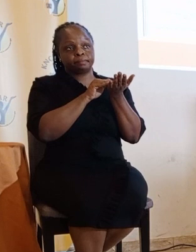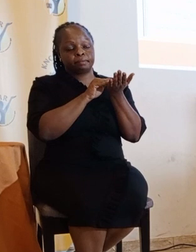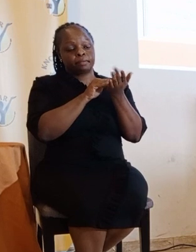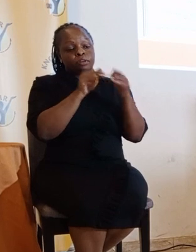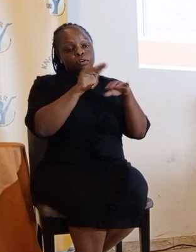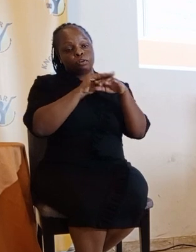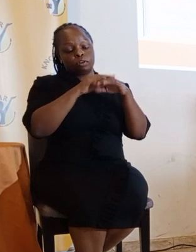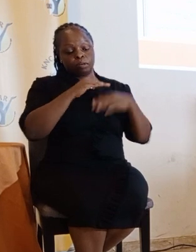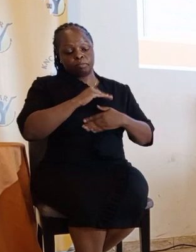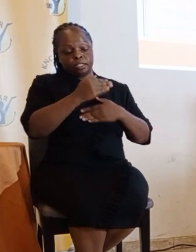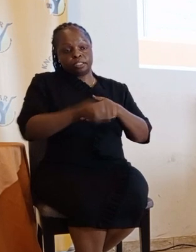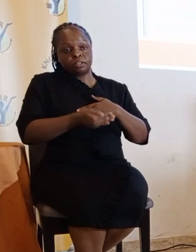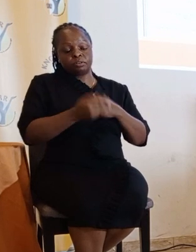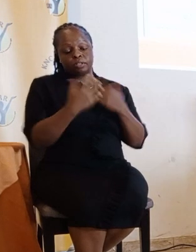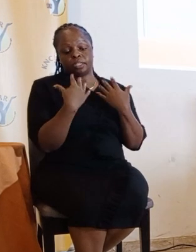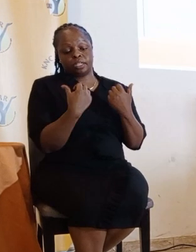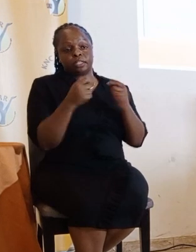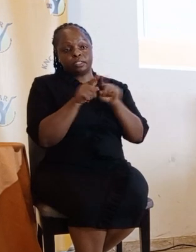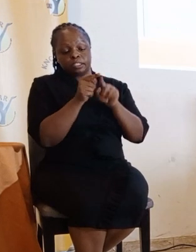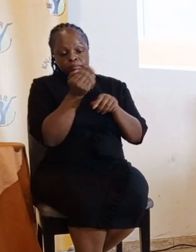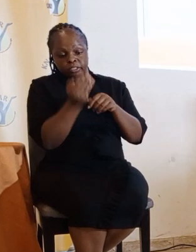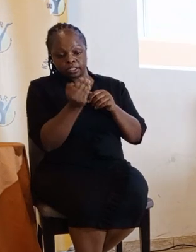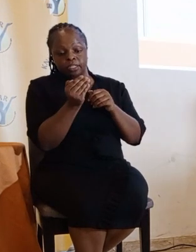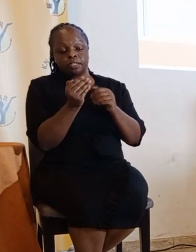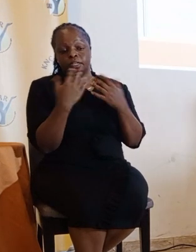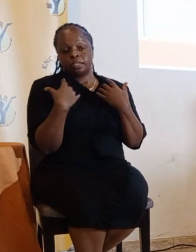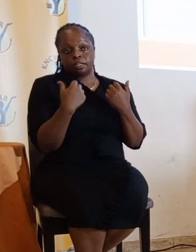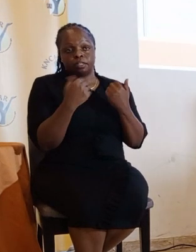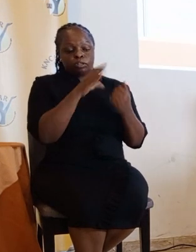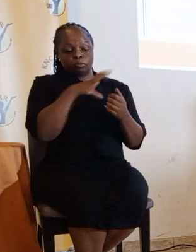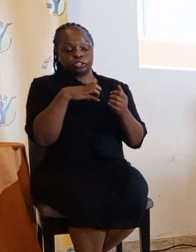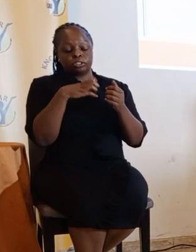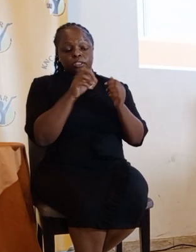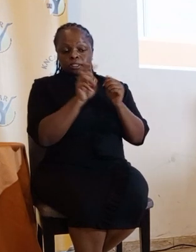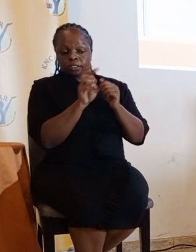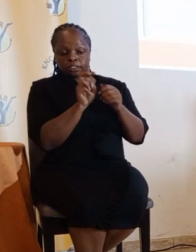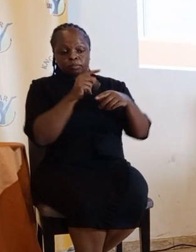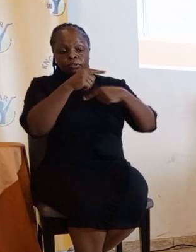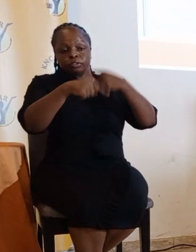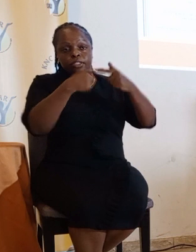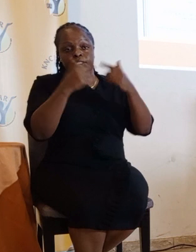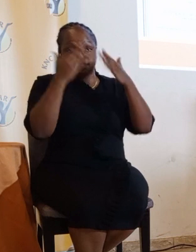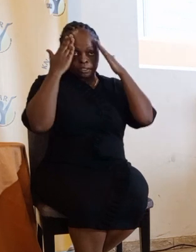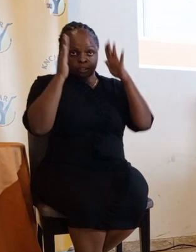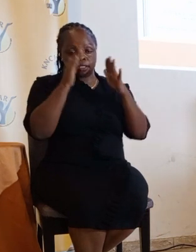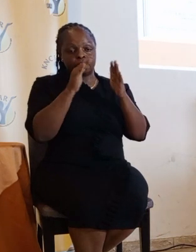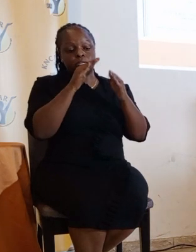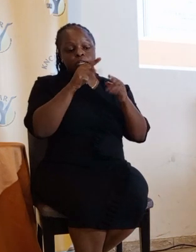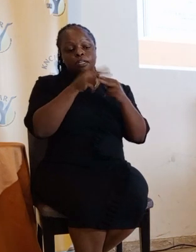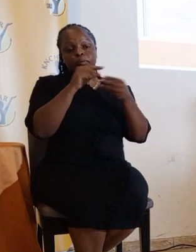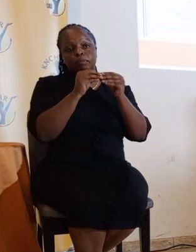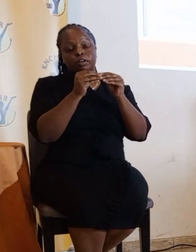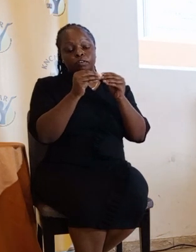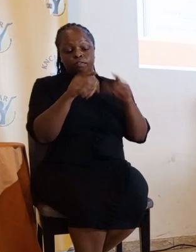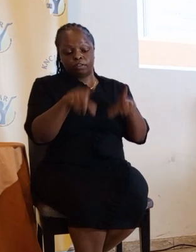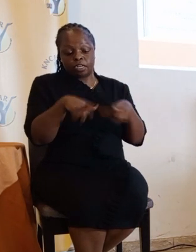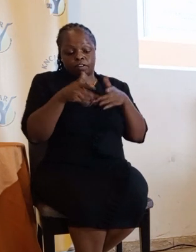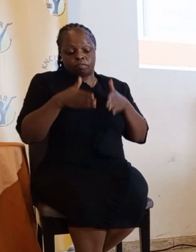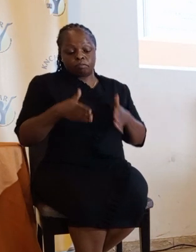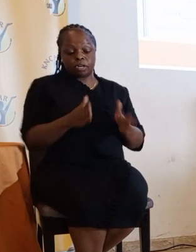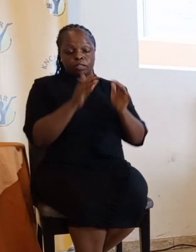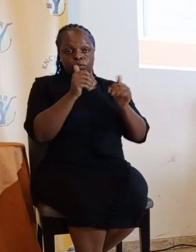On maternal health and child health, the Commission welcomes the progress realized in the number of live births that are assisted by a